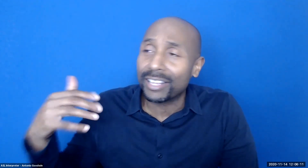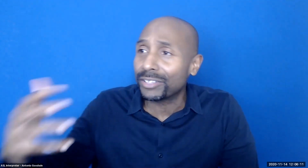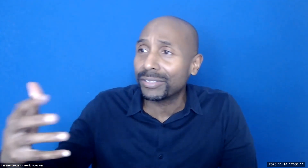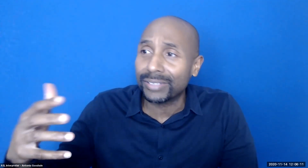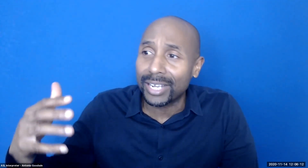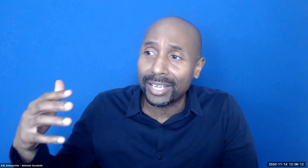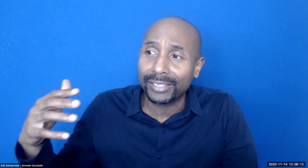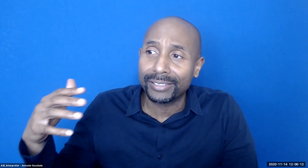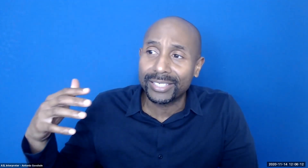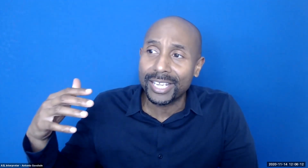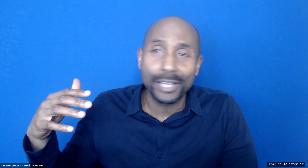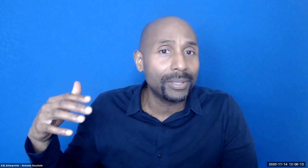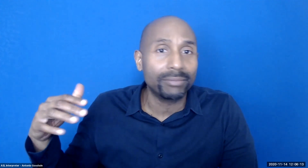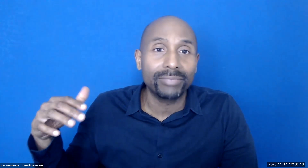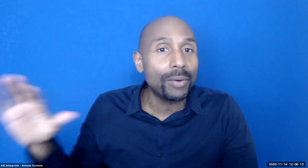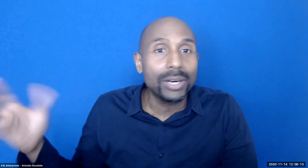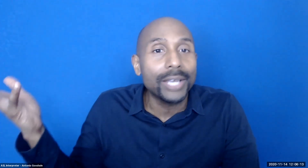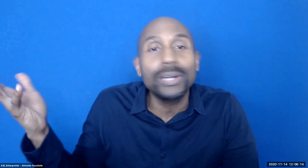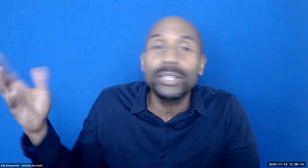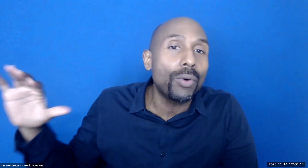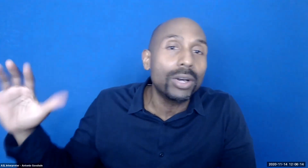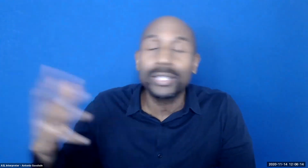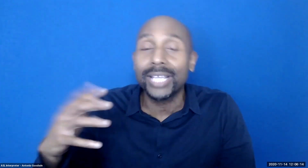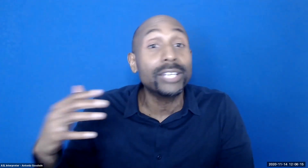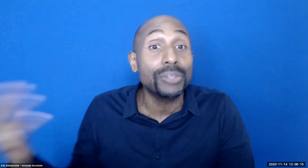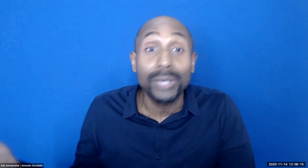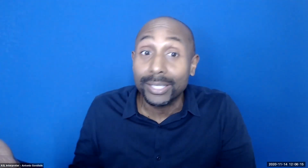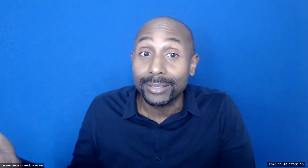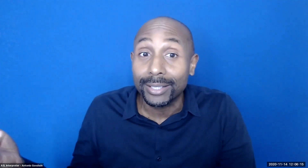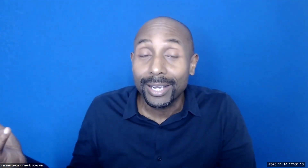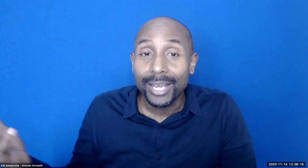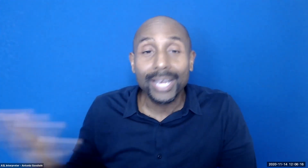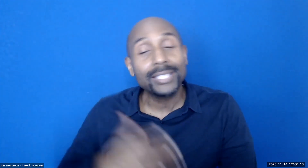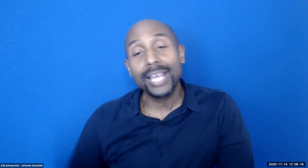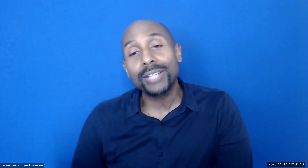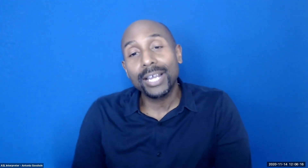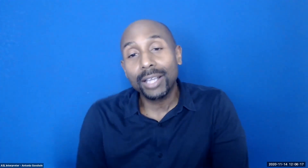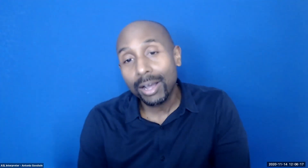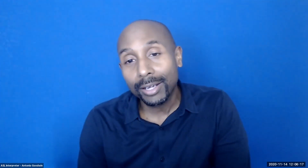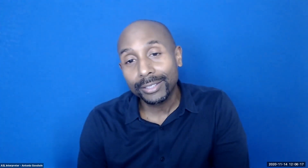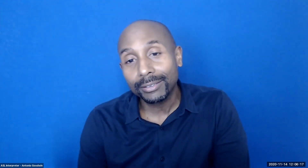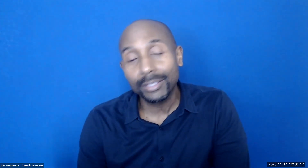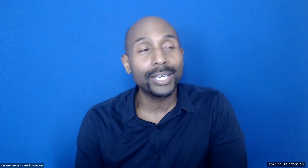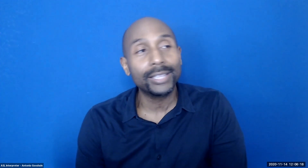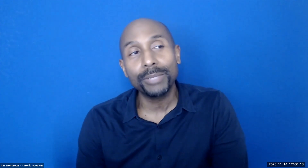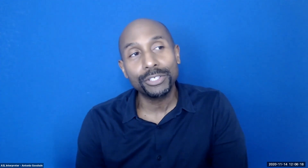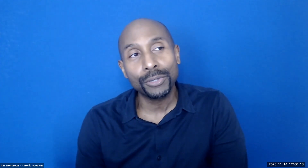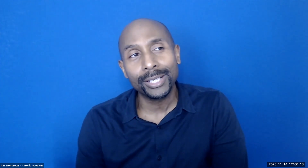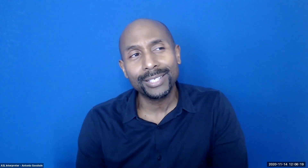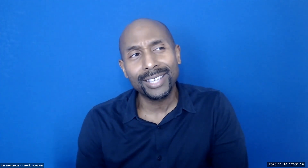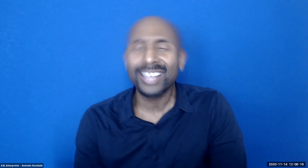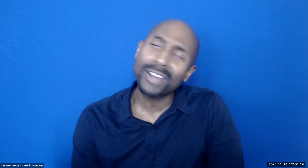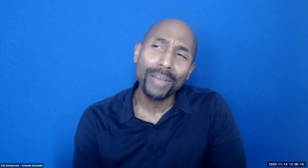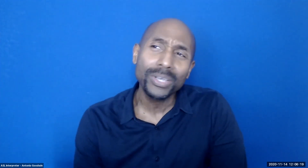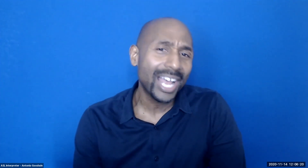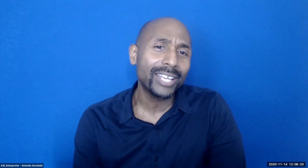and other team, they were in the water. They enjoyed it. And Yeah. I sat on that log looking at them enjoying